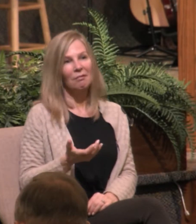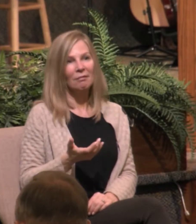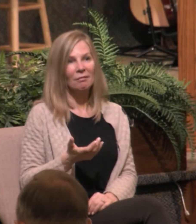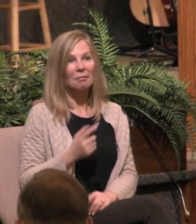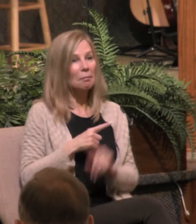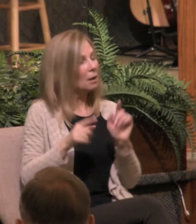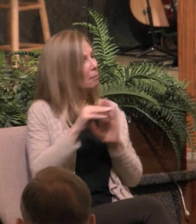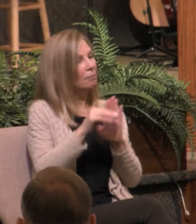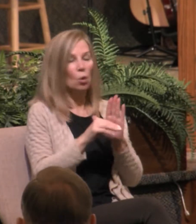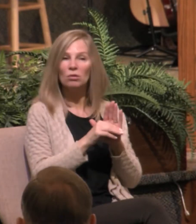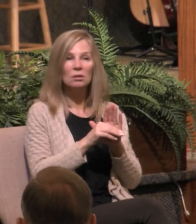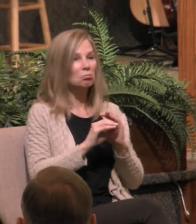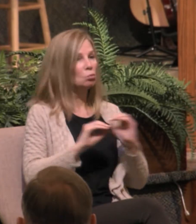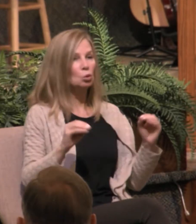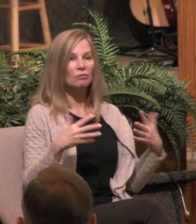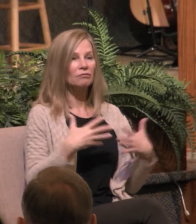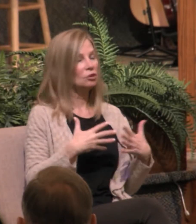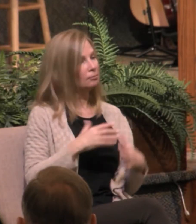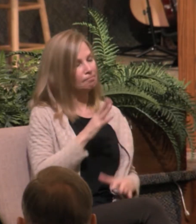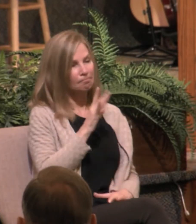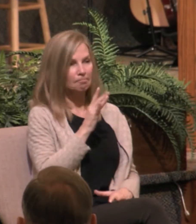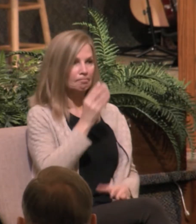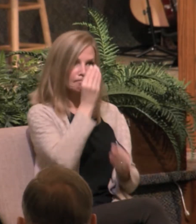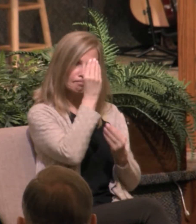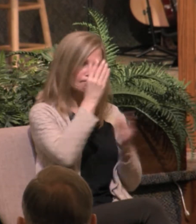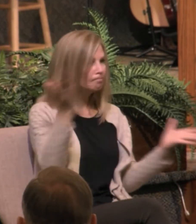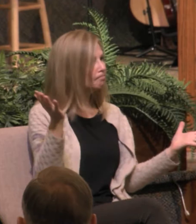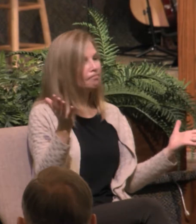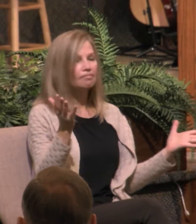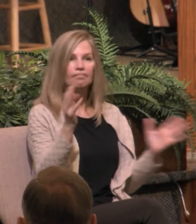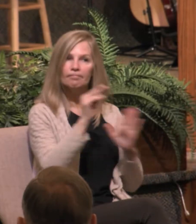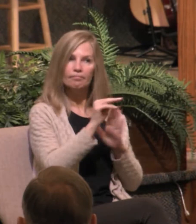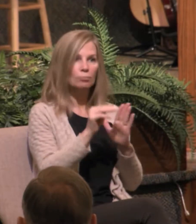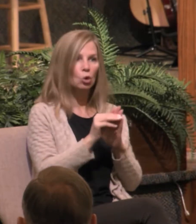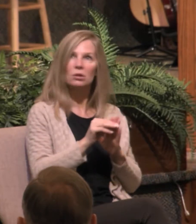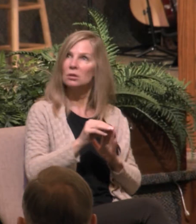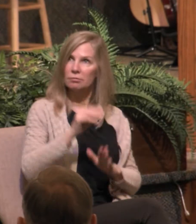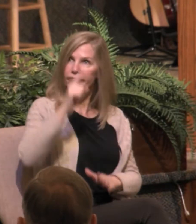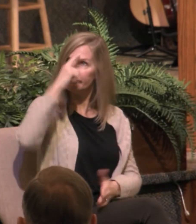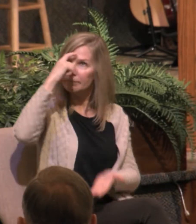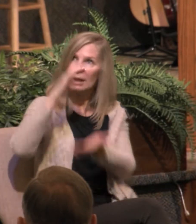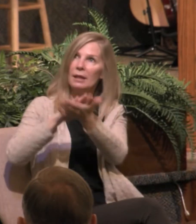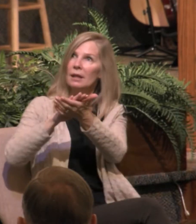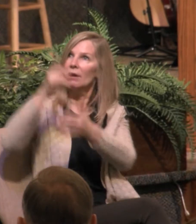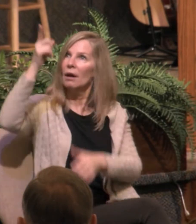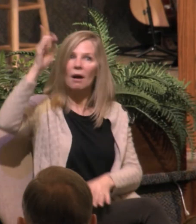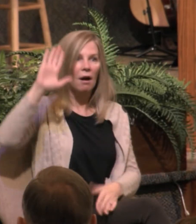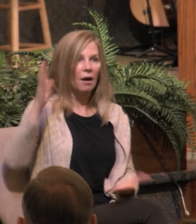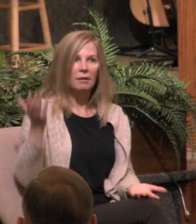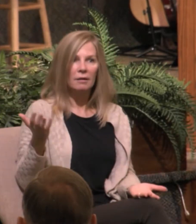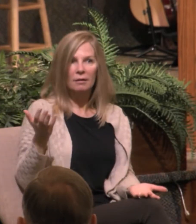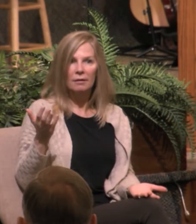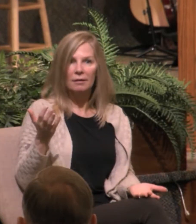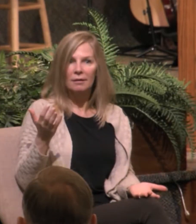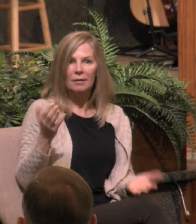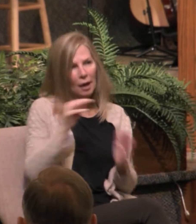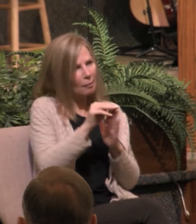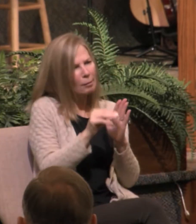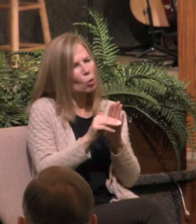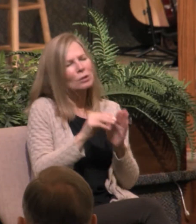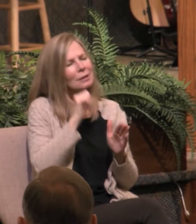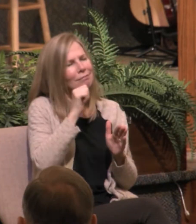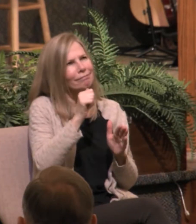But Moses didn't hesitate. Moses took God at his word. I can't believe Moses could have understood all the implications.